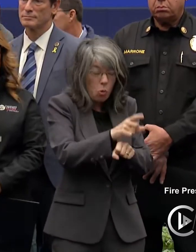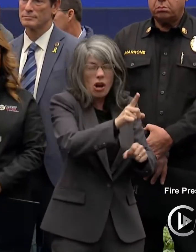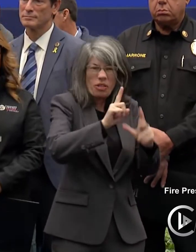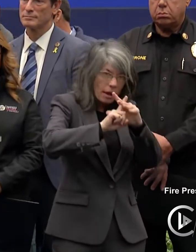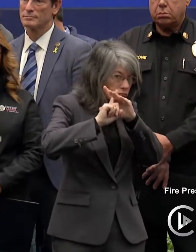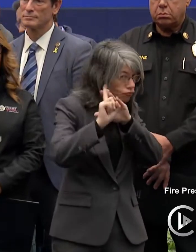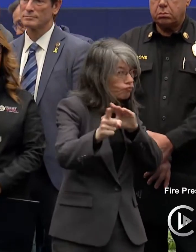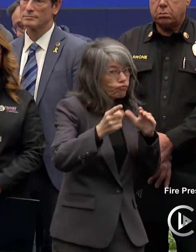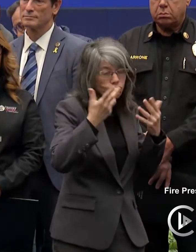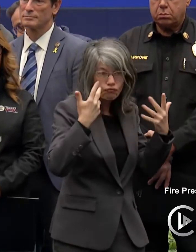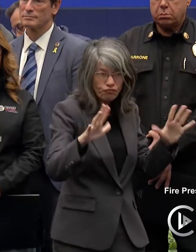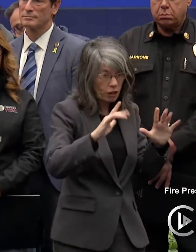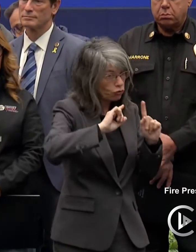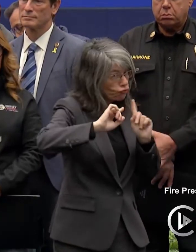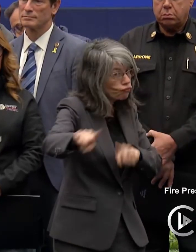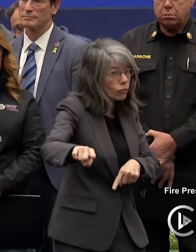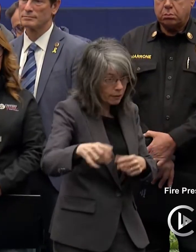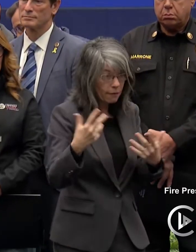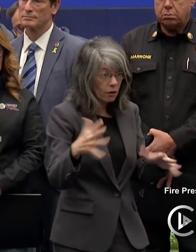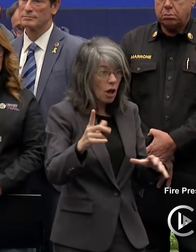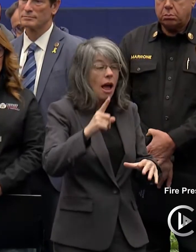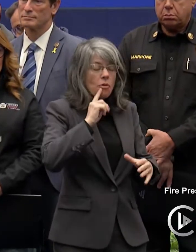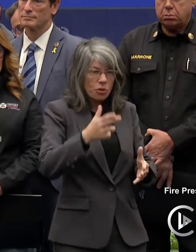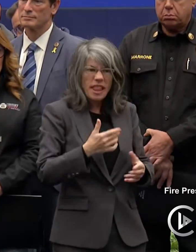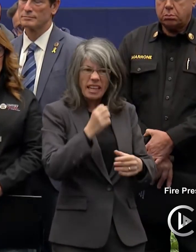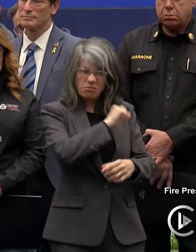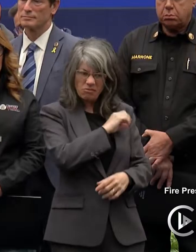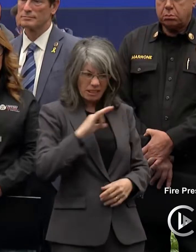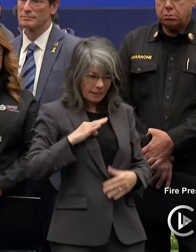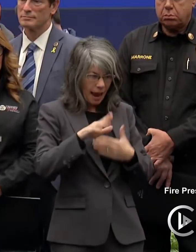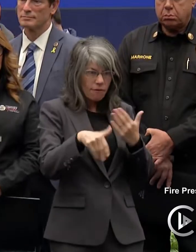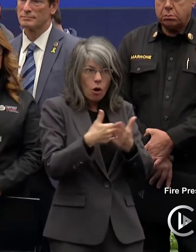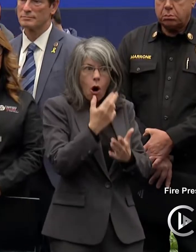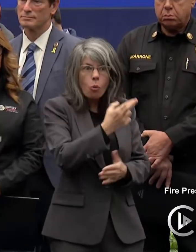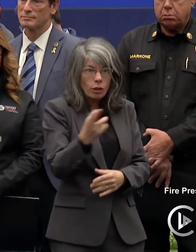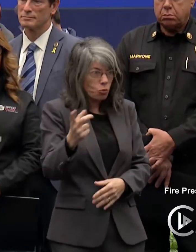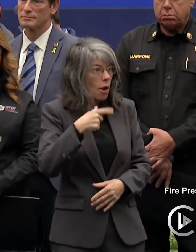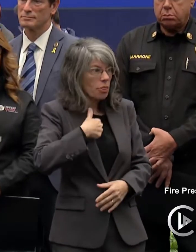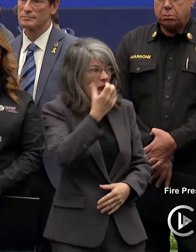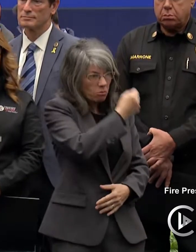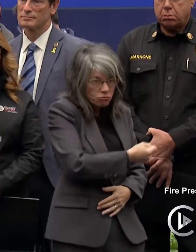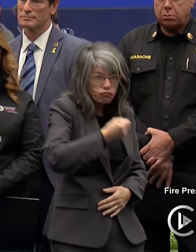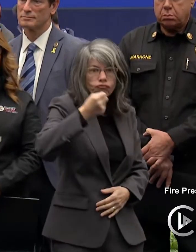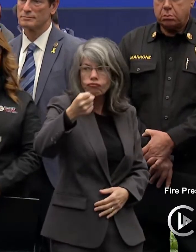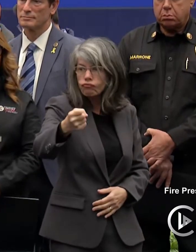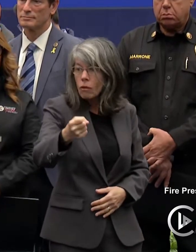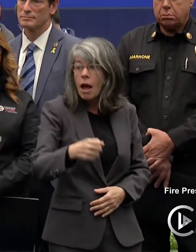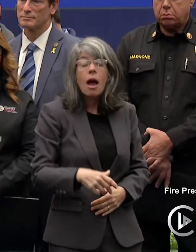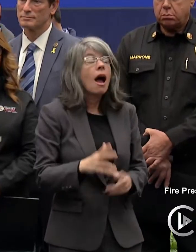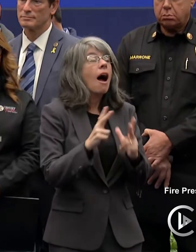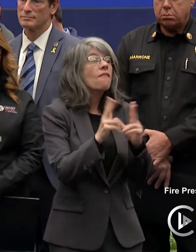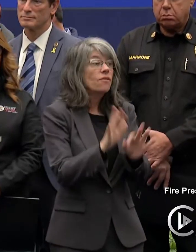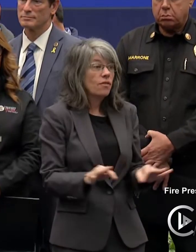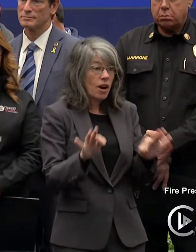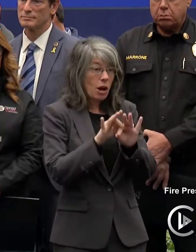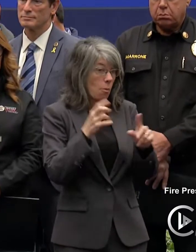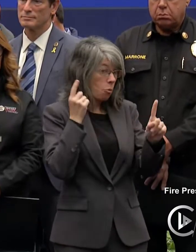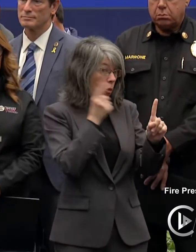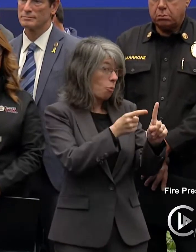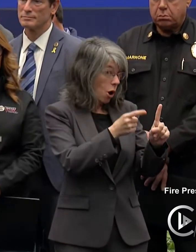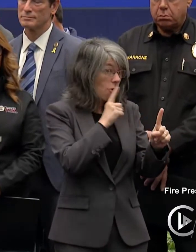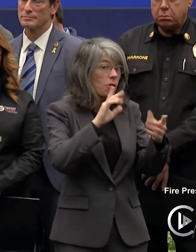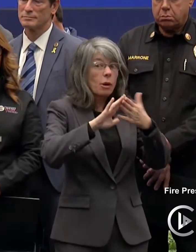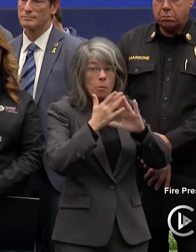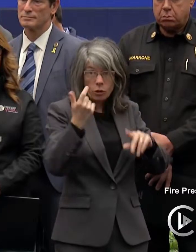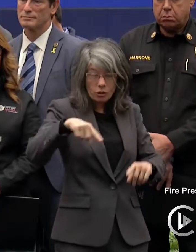They went and staffed every other available resource at that time. They were pulled in. Another very, very important point that the community and you